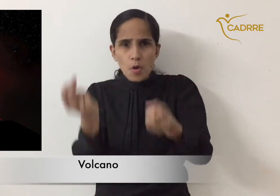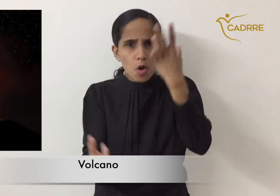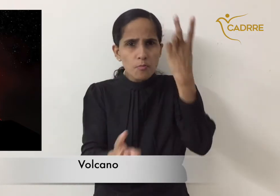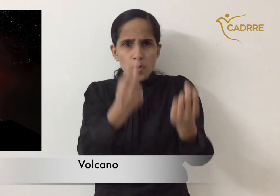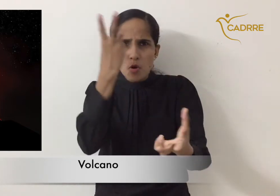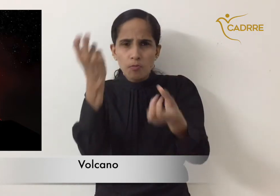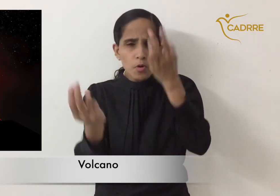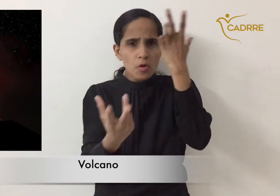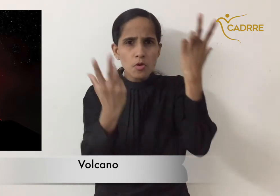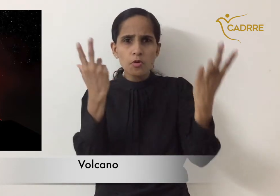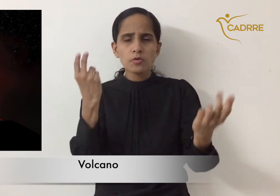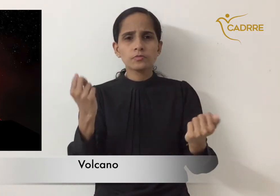Volcano.